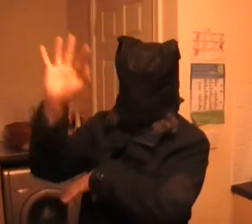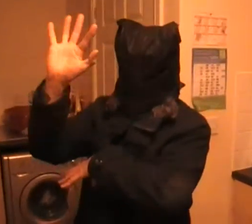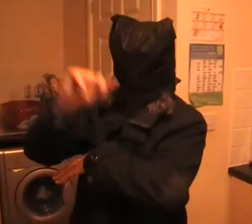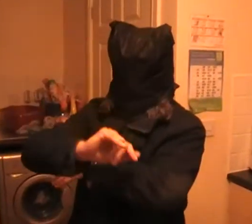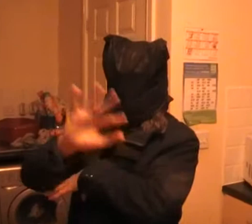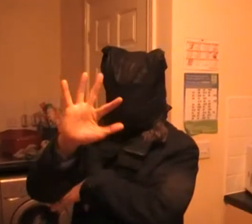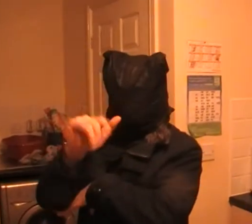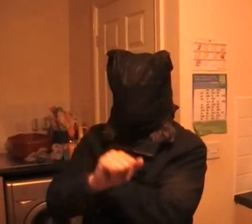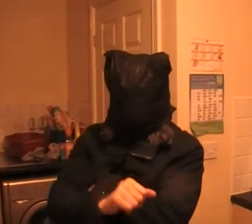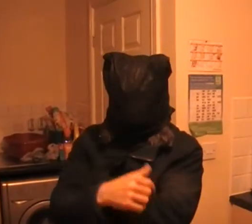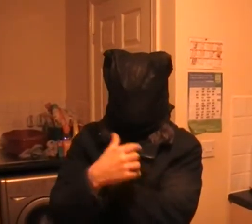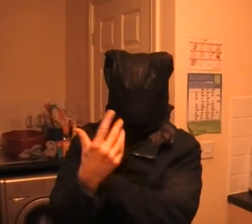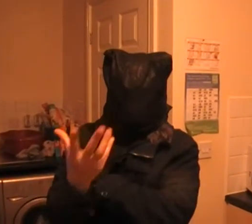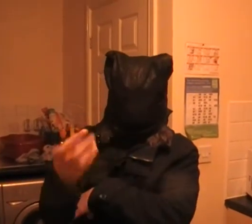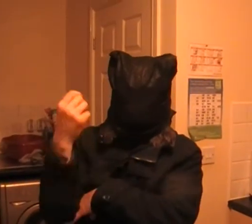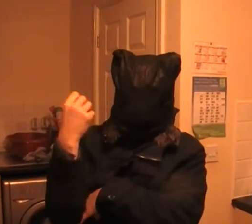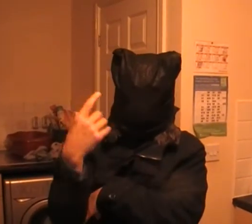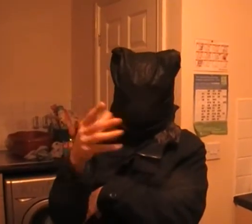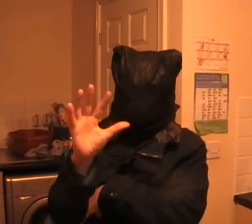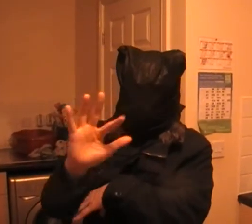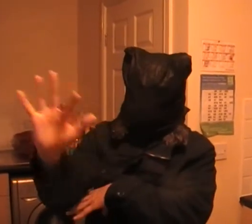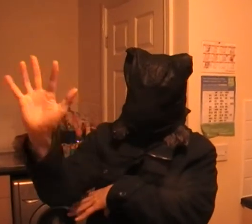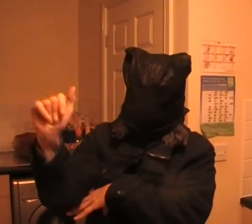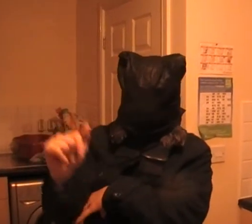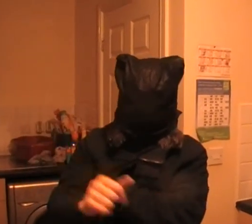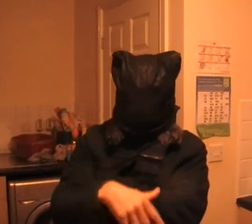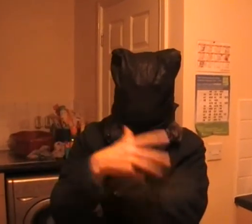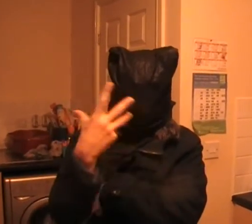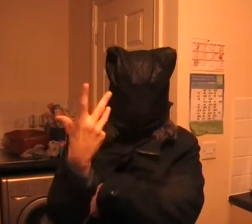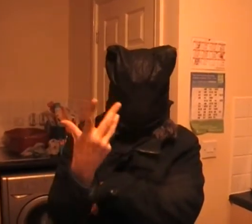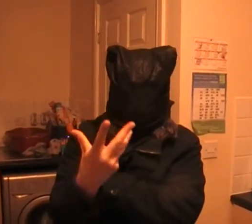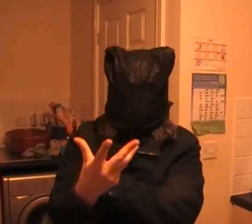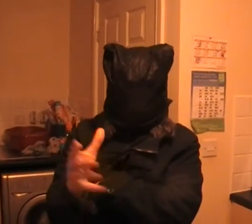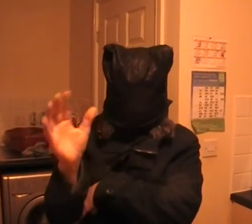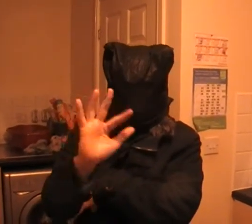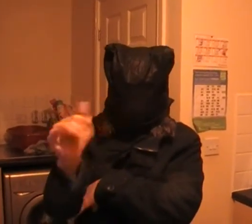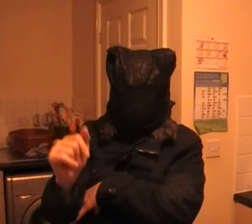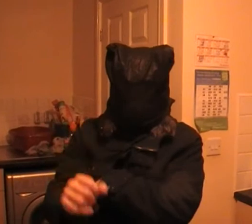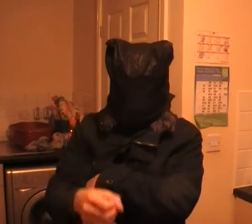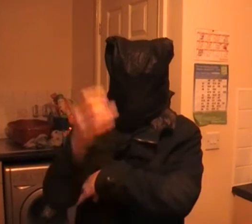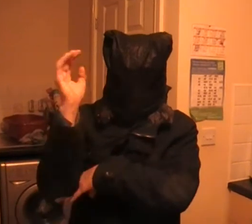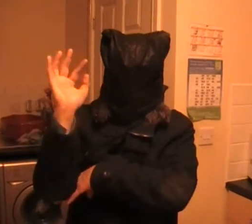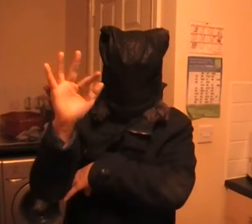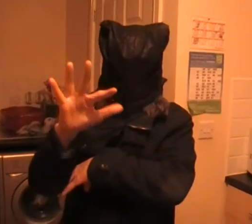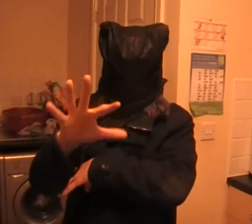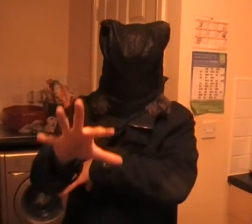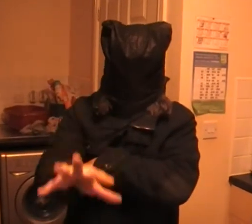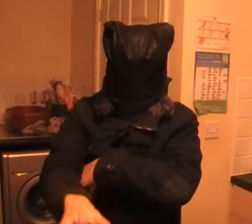wave to the moon, and ho-ho-ho, the summer has gone, and the fall has